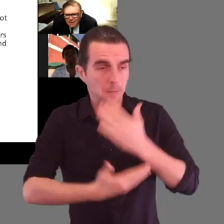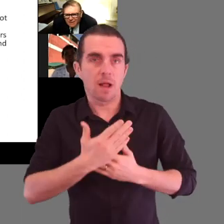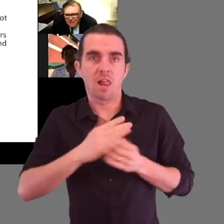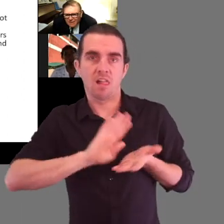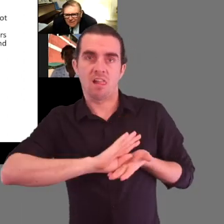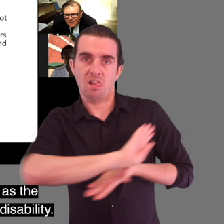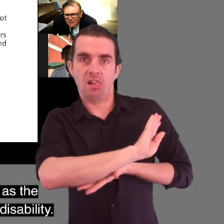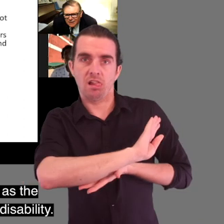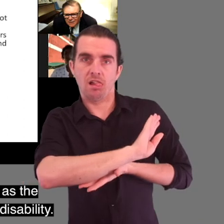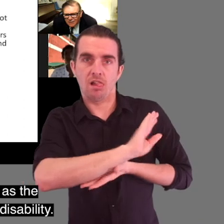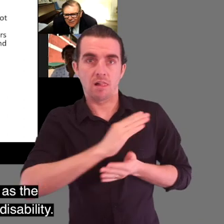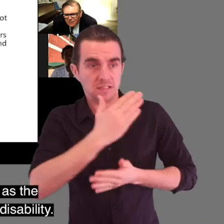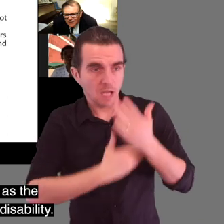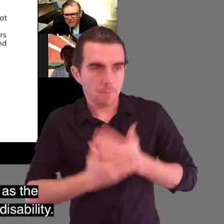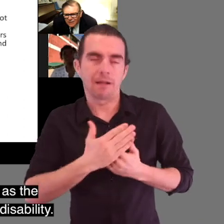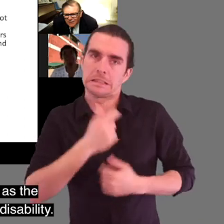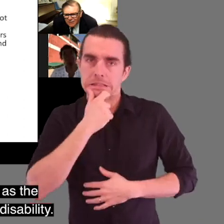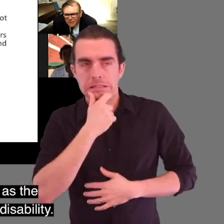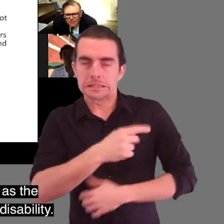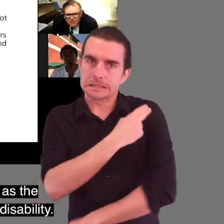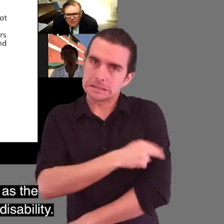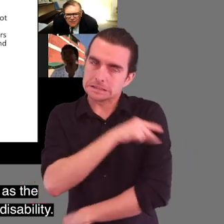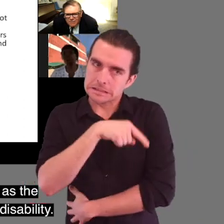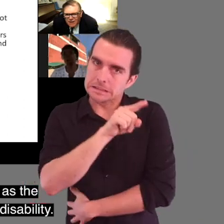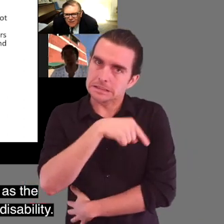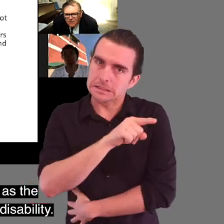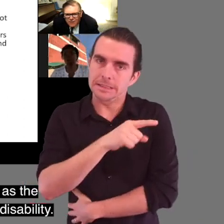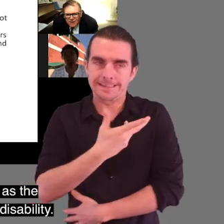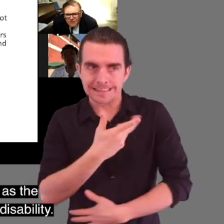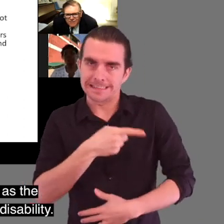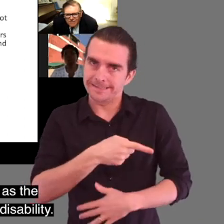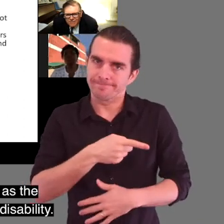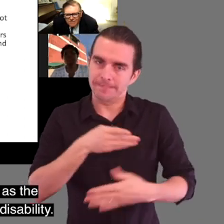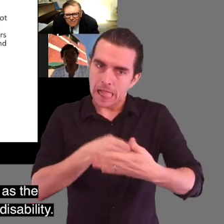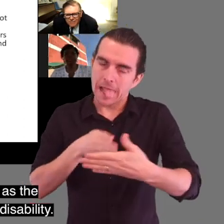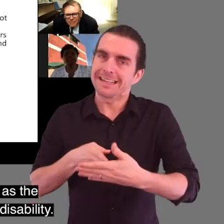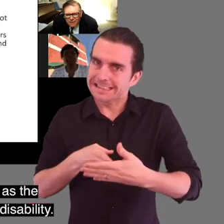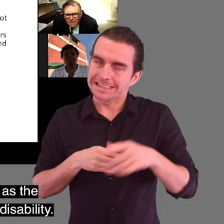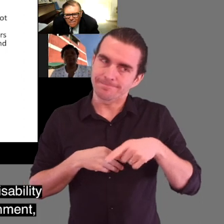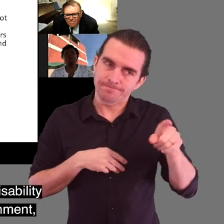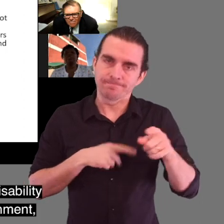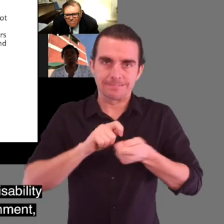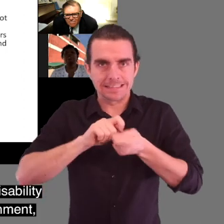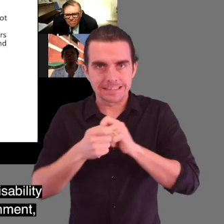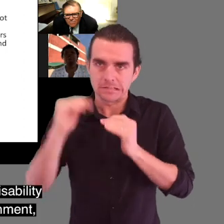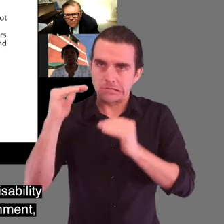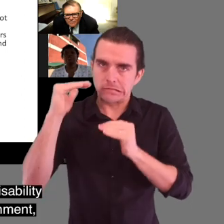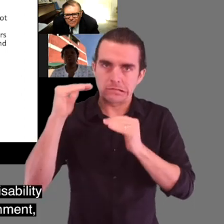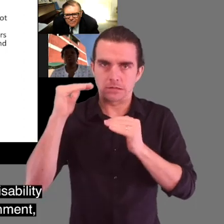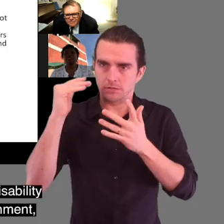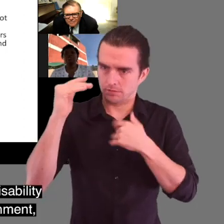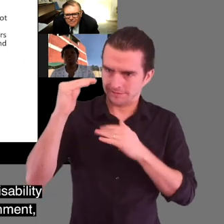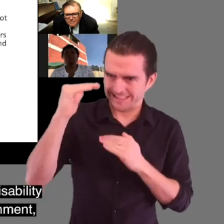society, an approach now referred to as the medical or individual model of disability. We use the social model